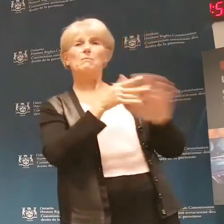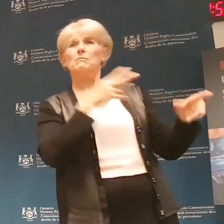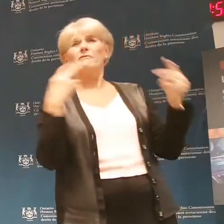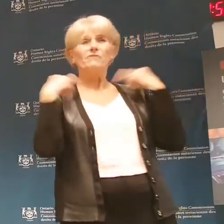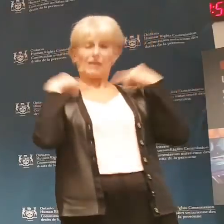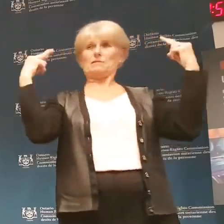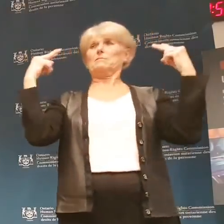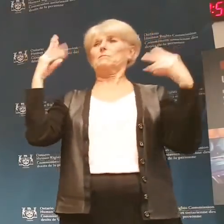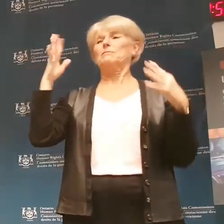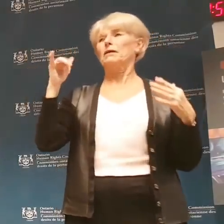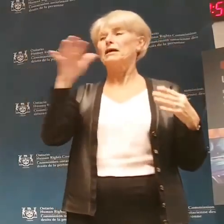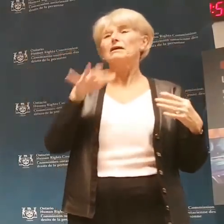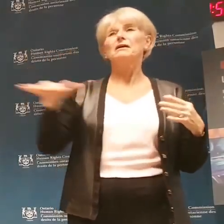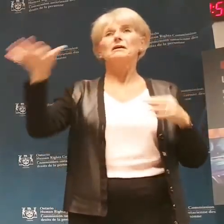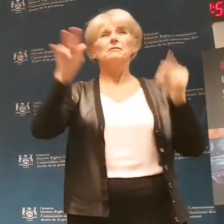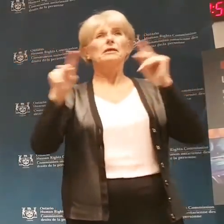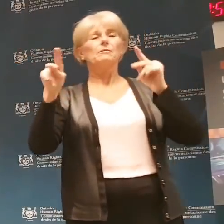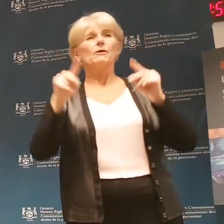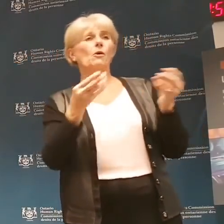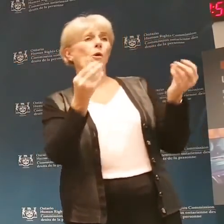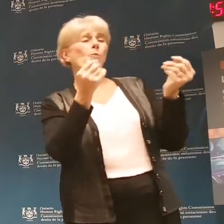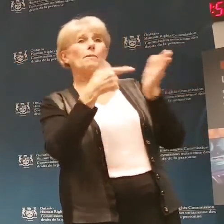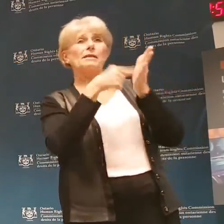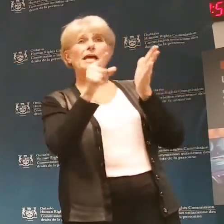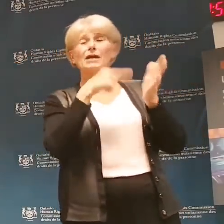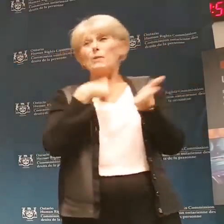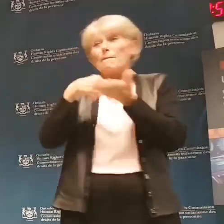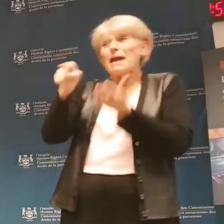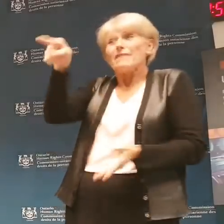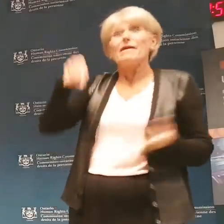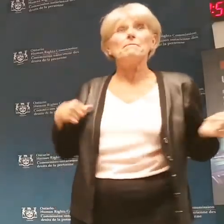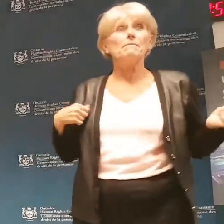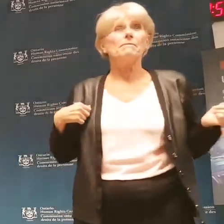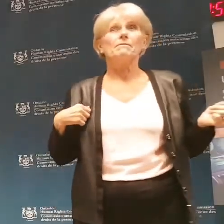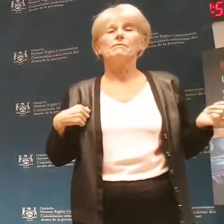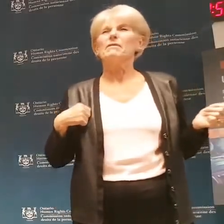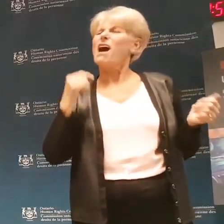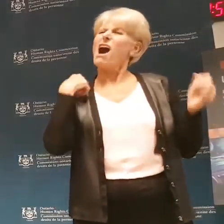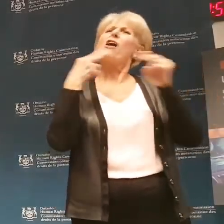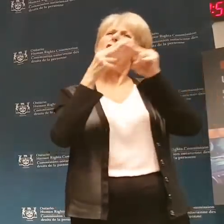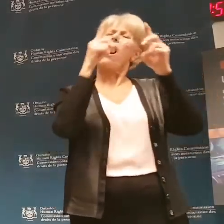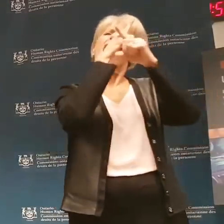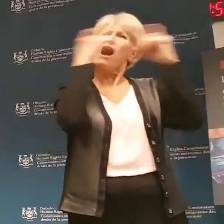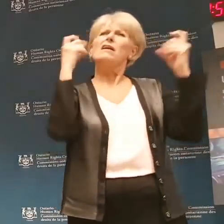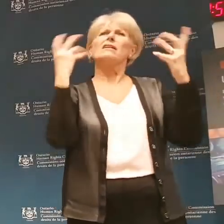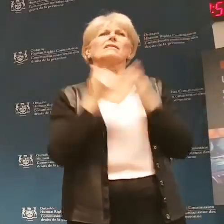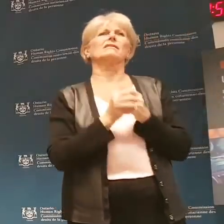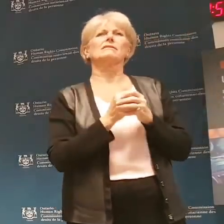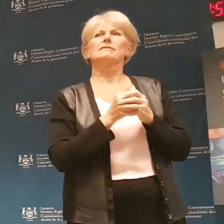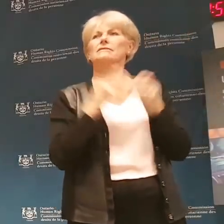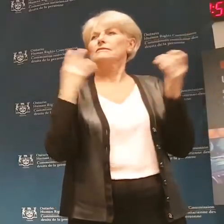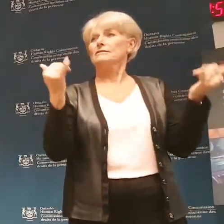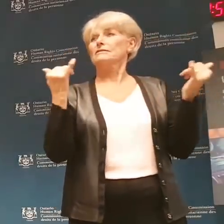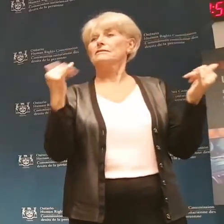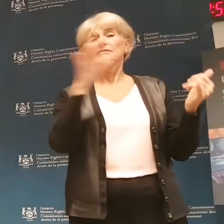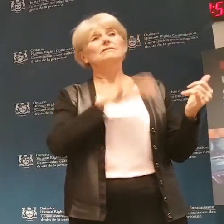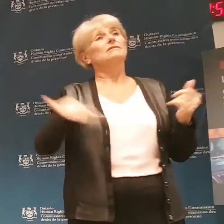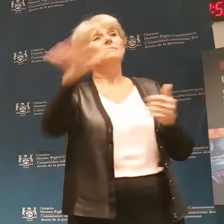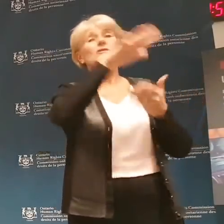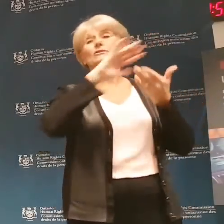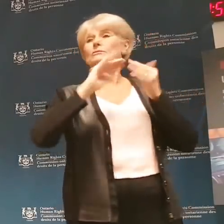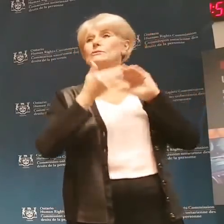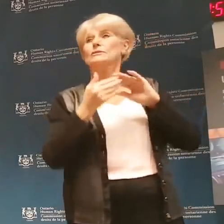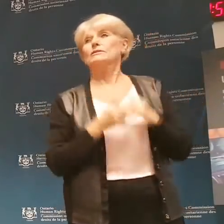victimized by people our property tax dollars pay. The ugliness that currently exists in our